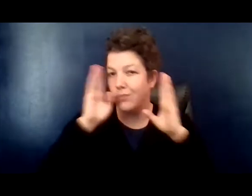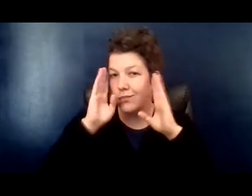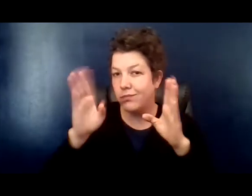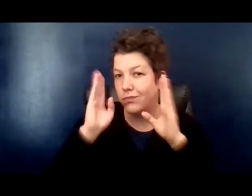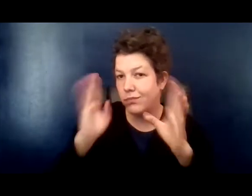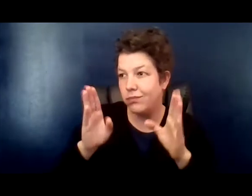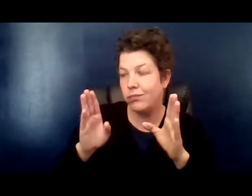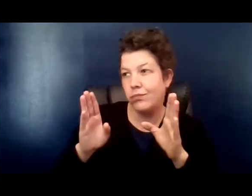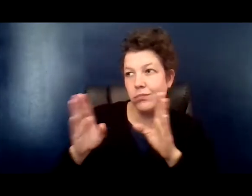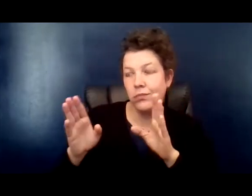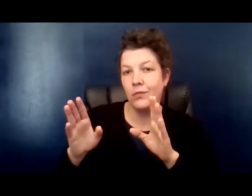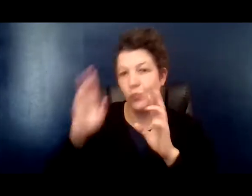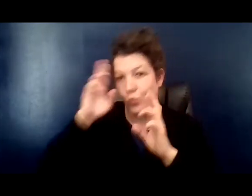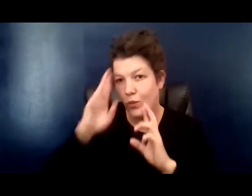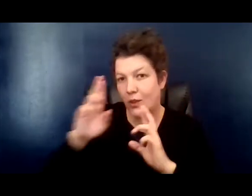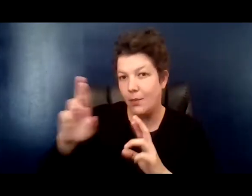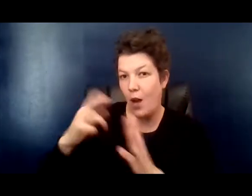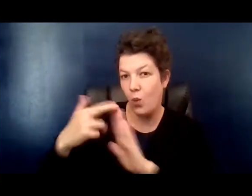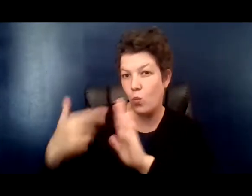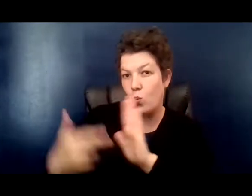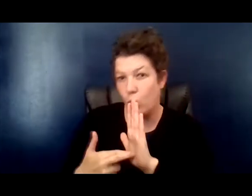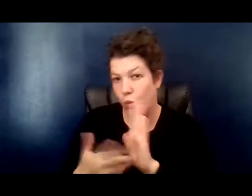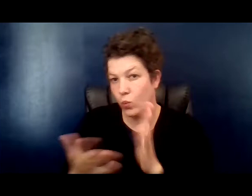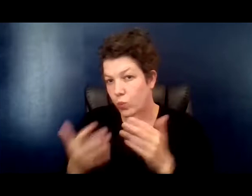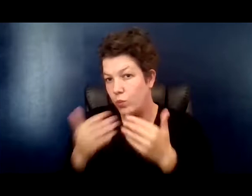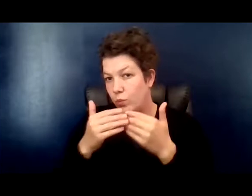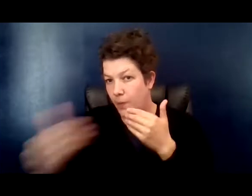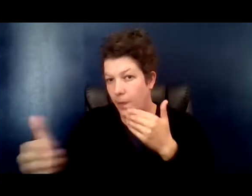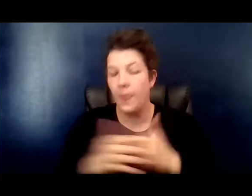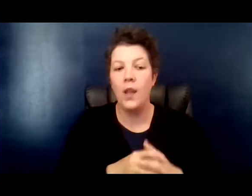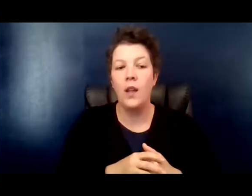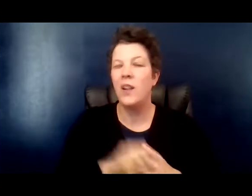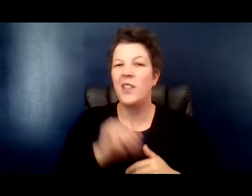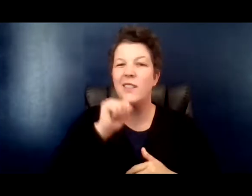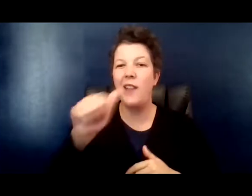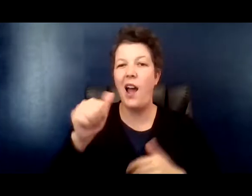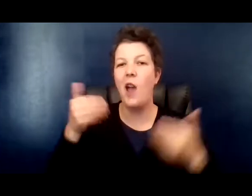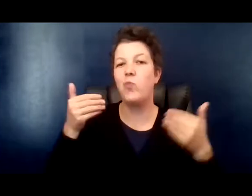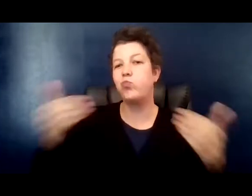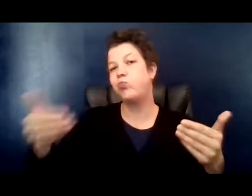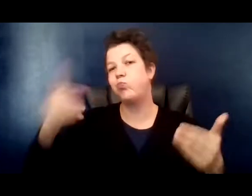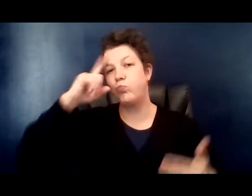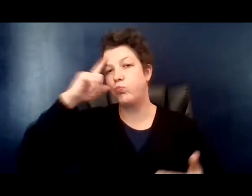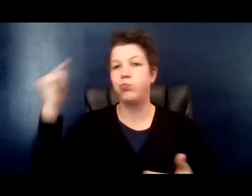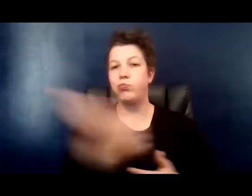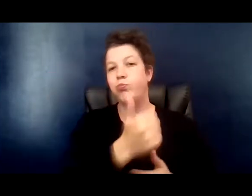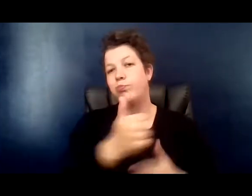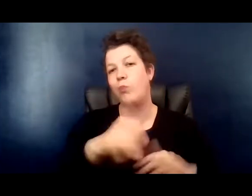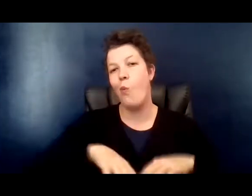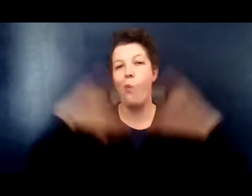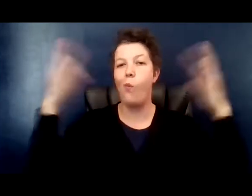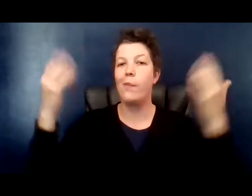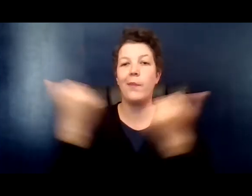with one another going forward. But it's not going to be no holds bar, open the doors and everybody's going to do. There will still